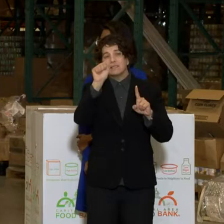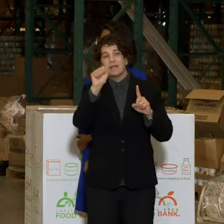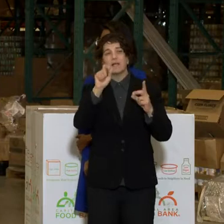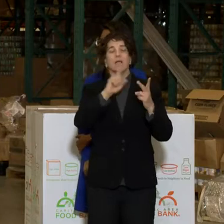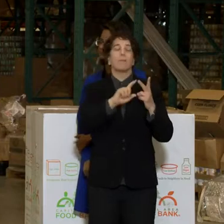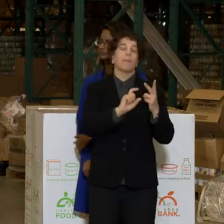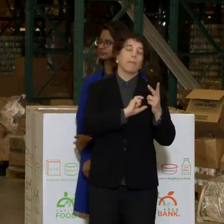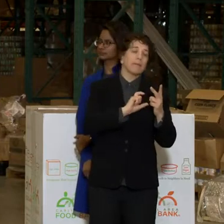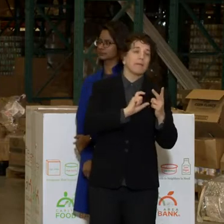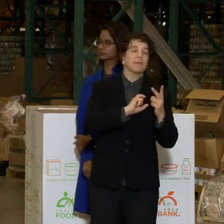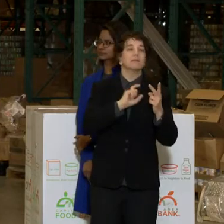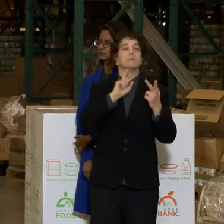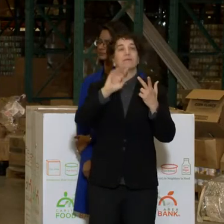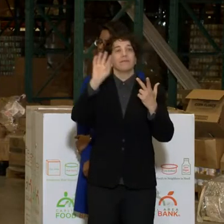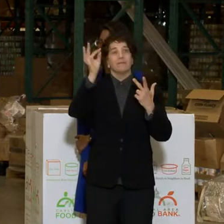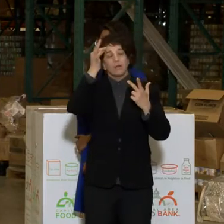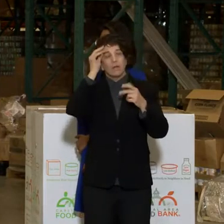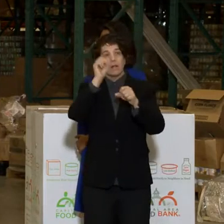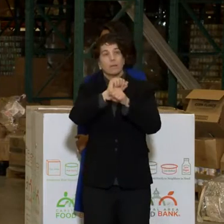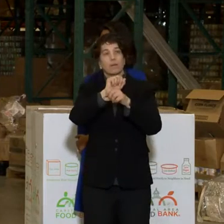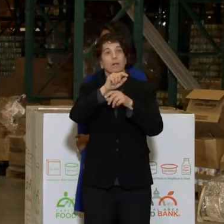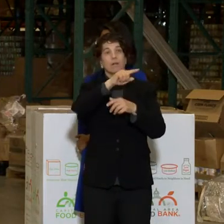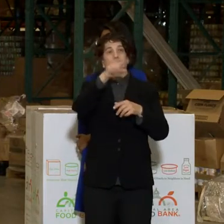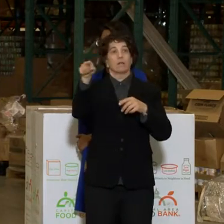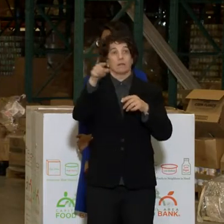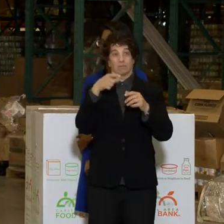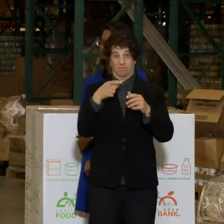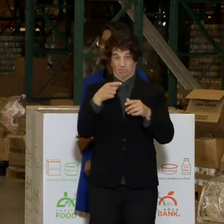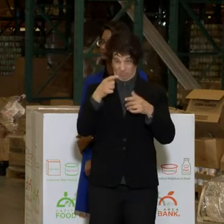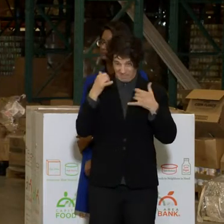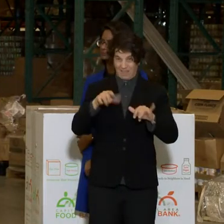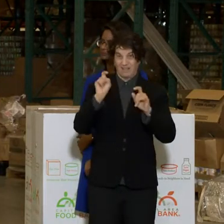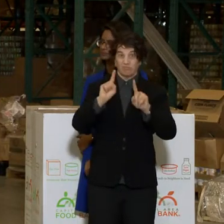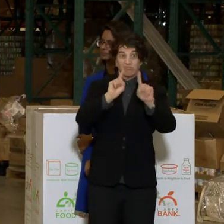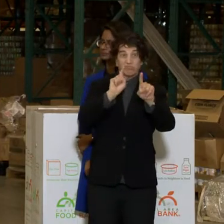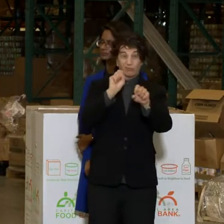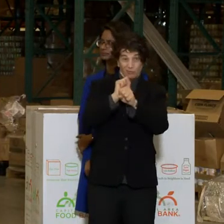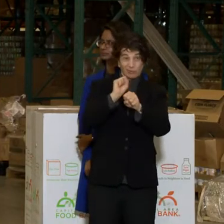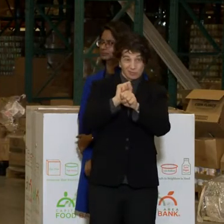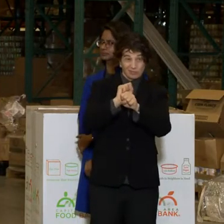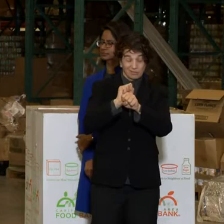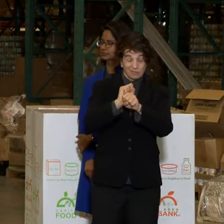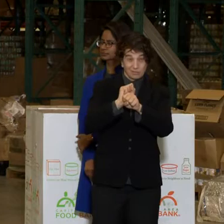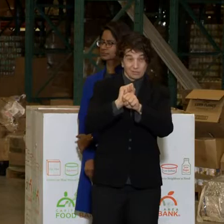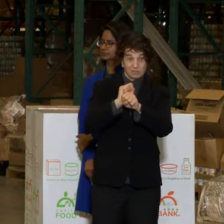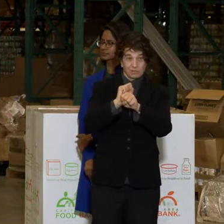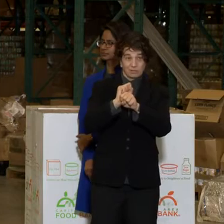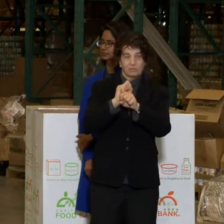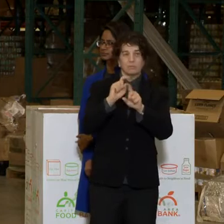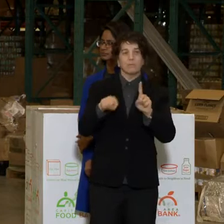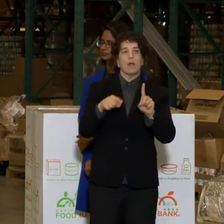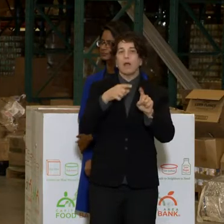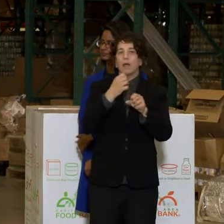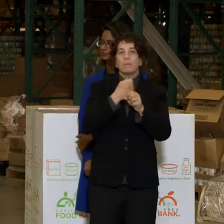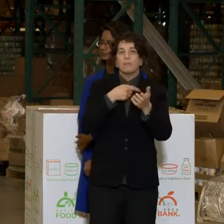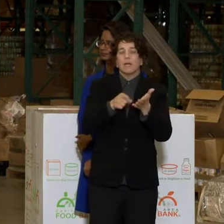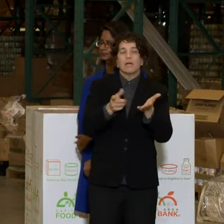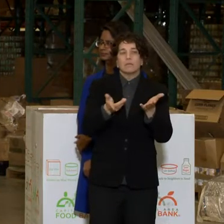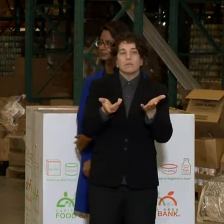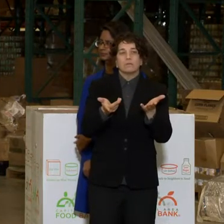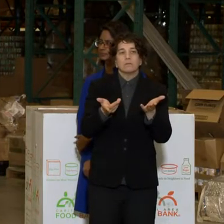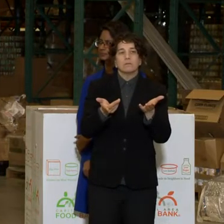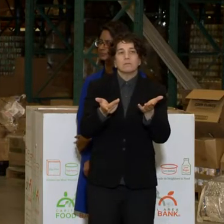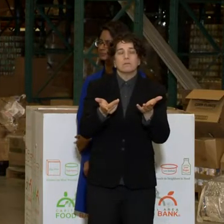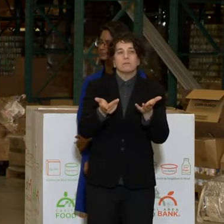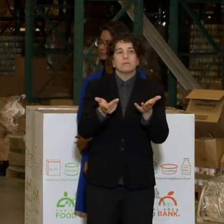federal government employees that are required to show up to work, but they are not getting paid. We